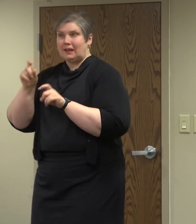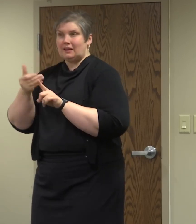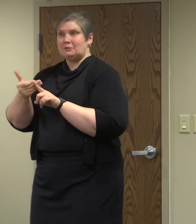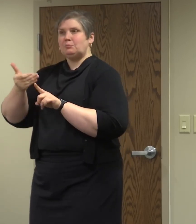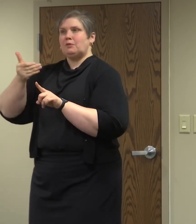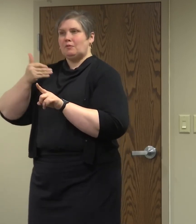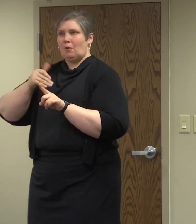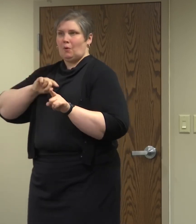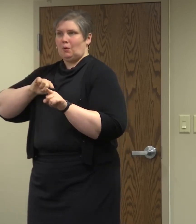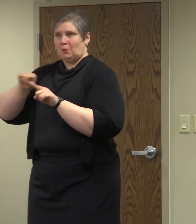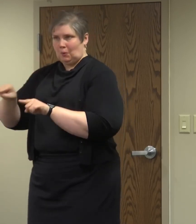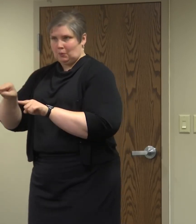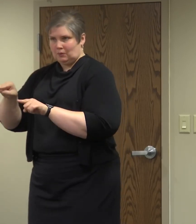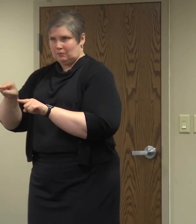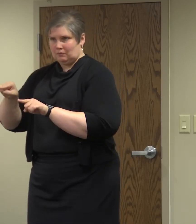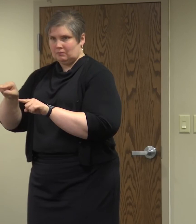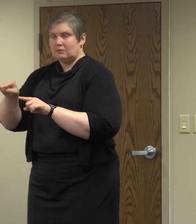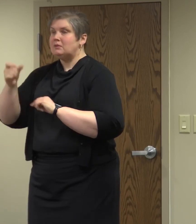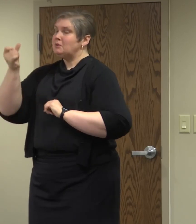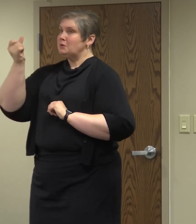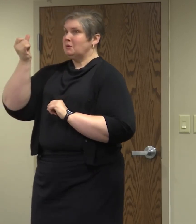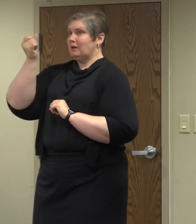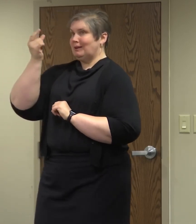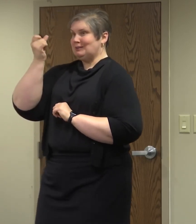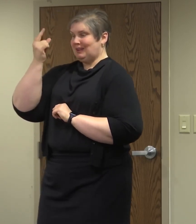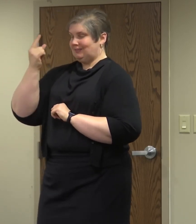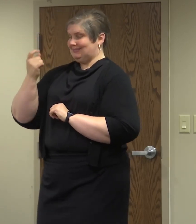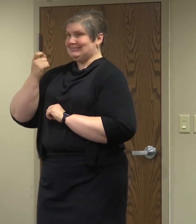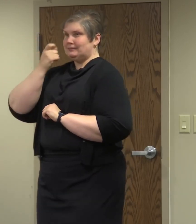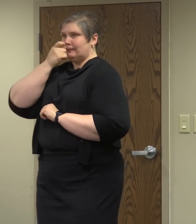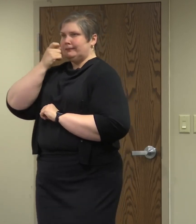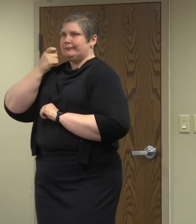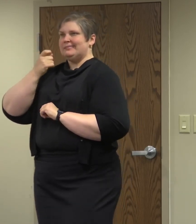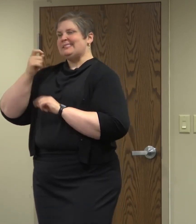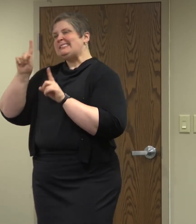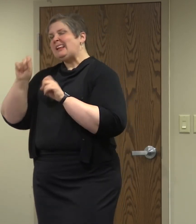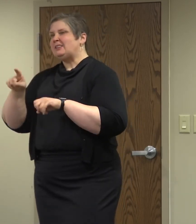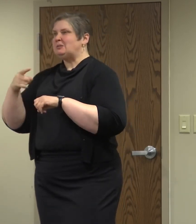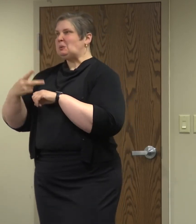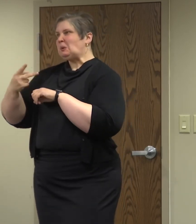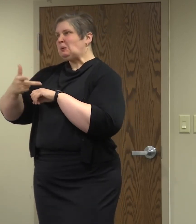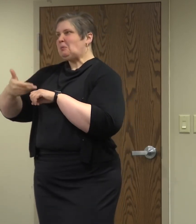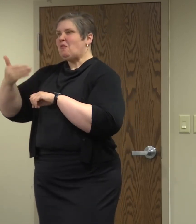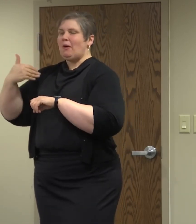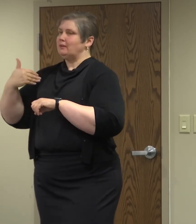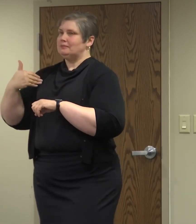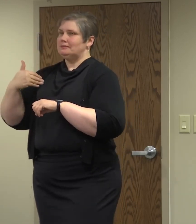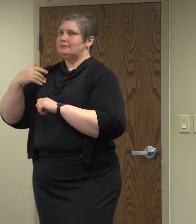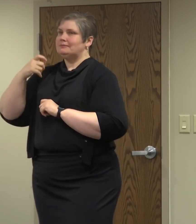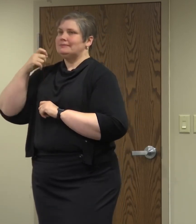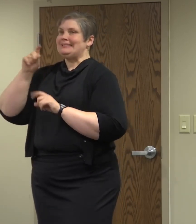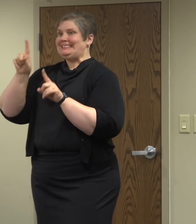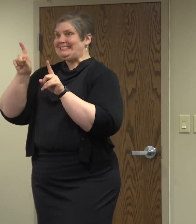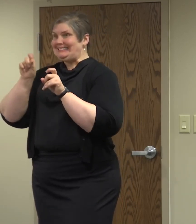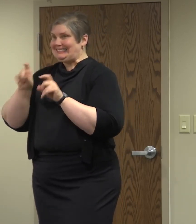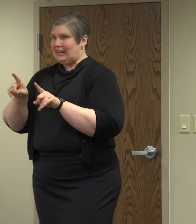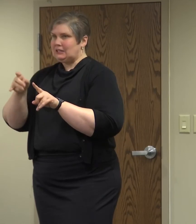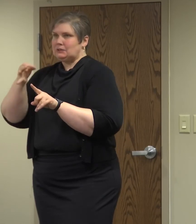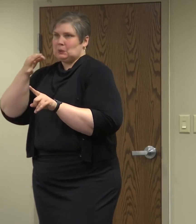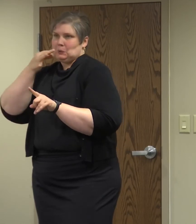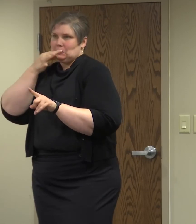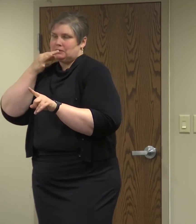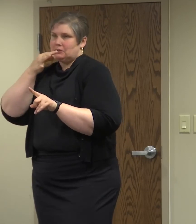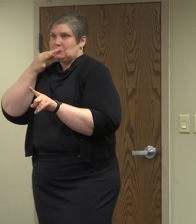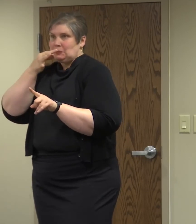about testing, you want to do it as close as you can to the date of the event. The challenge is, if you've got antigen testing, that might be